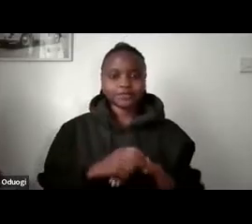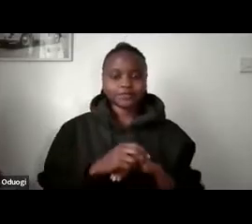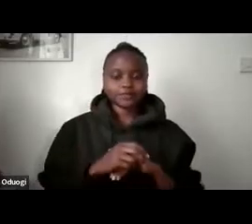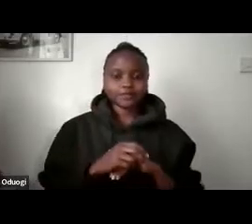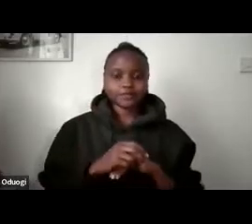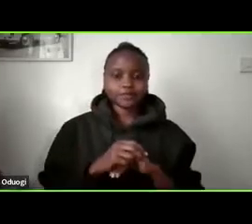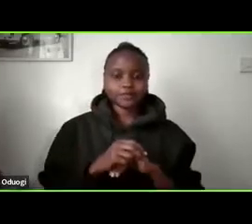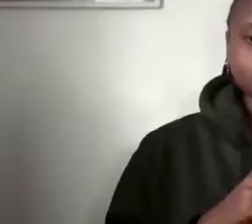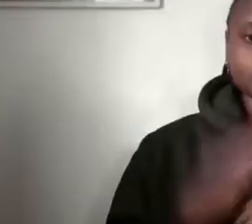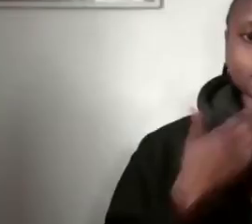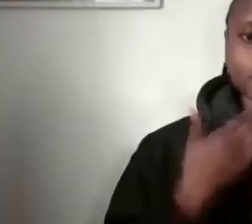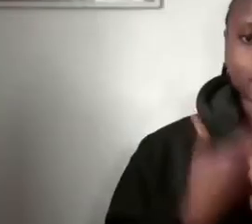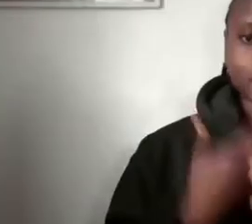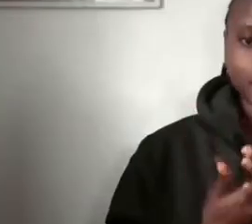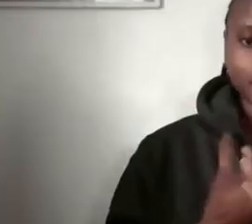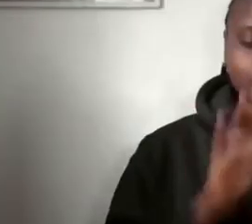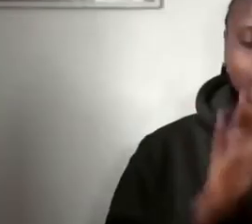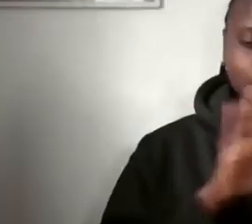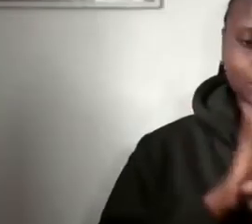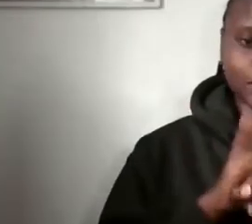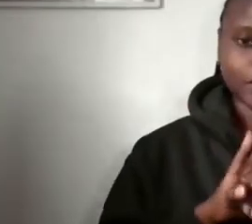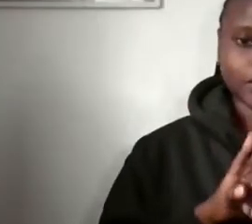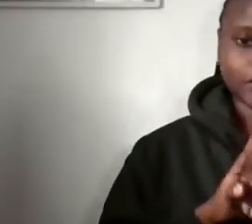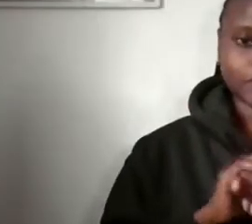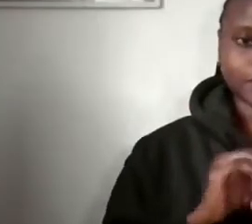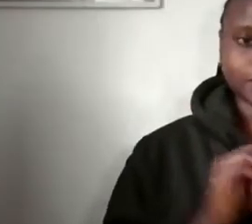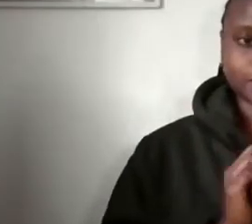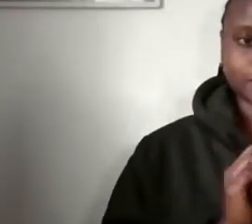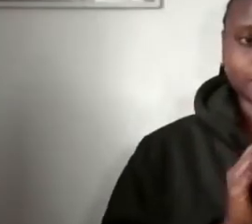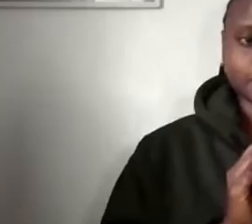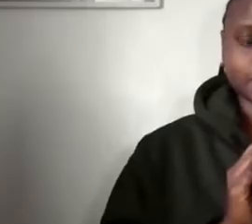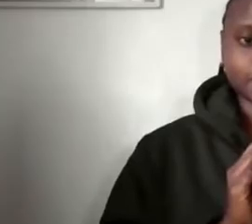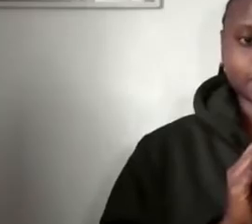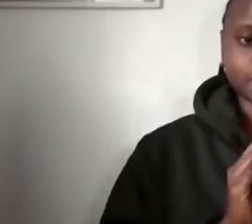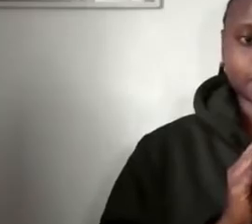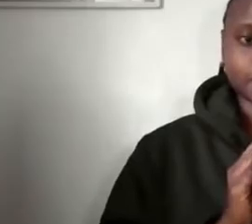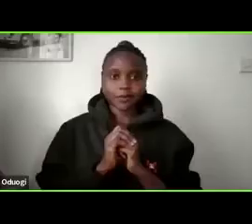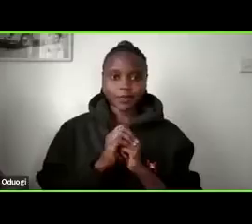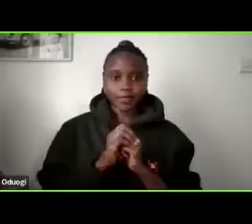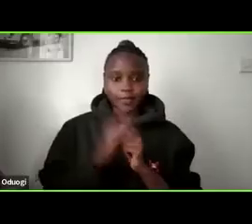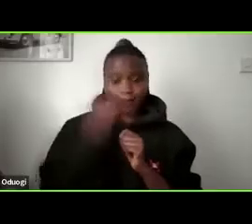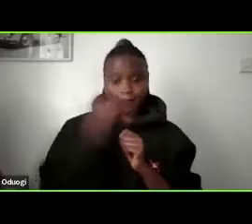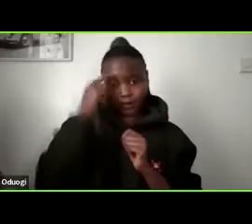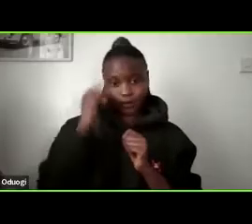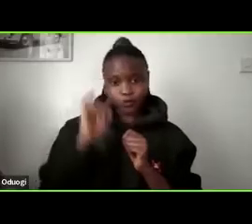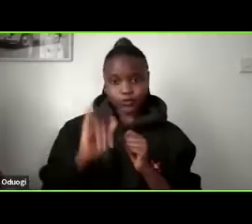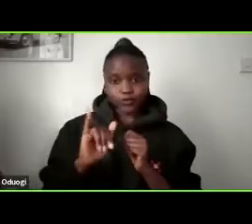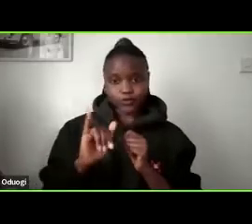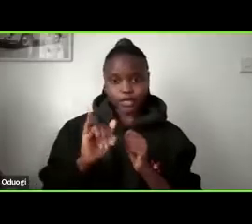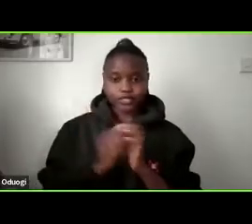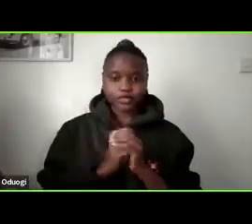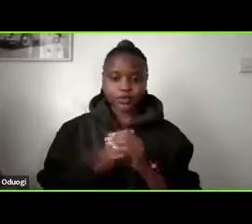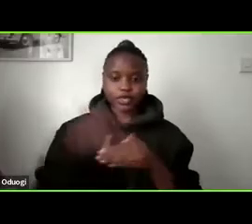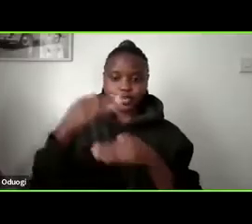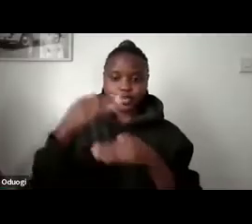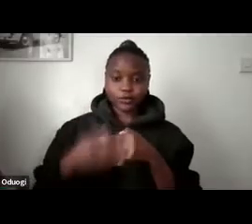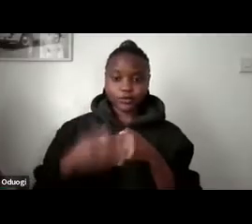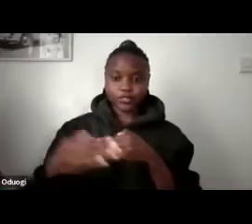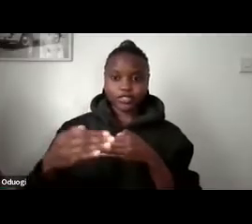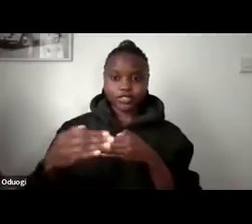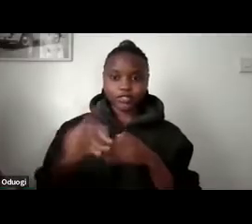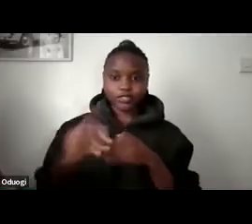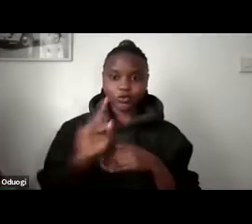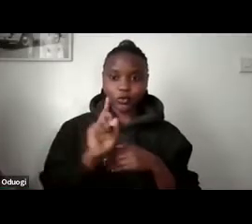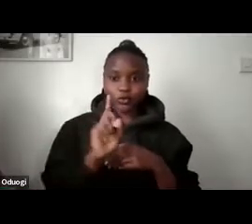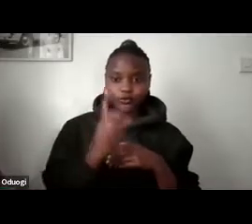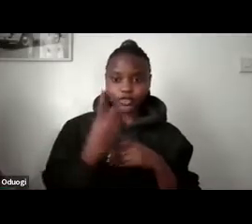Thank you very much. And because of that, we can proceed to our first